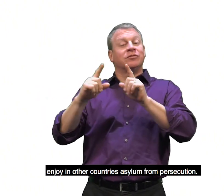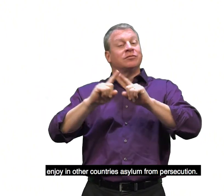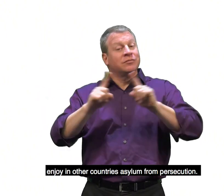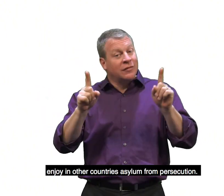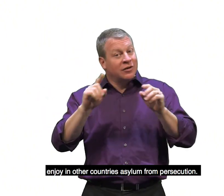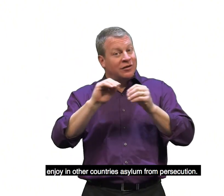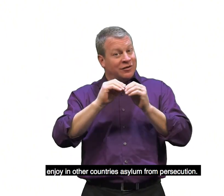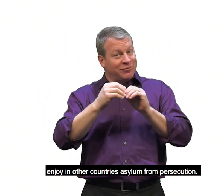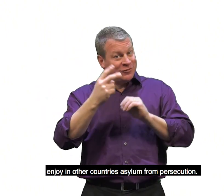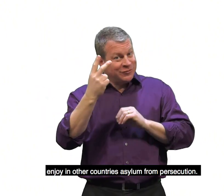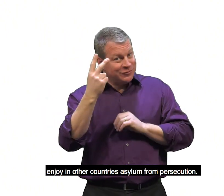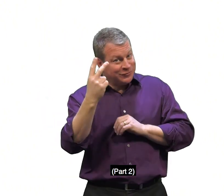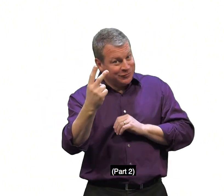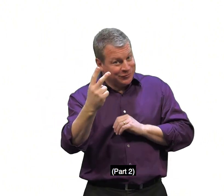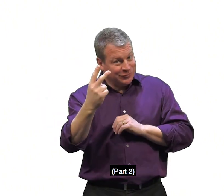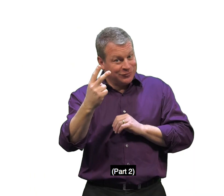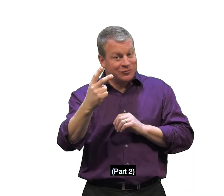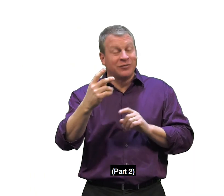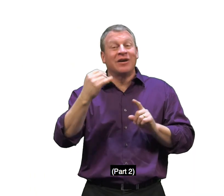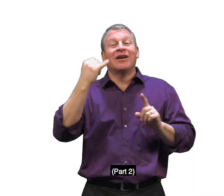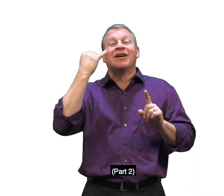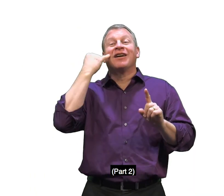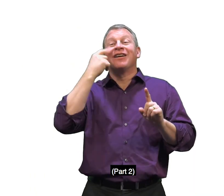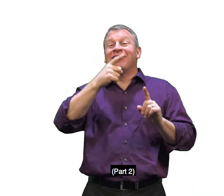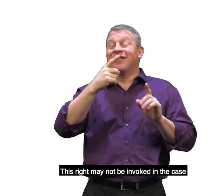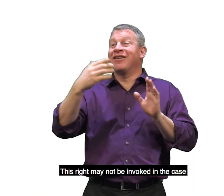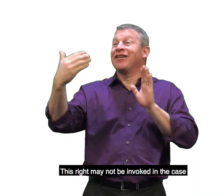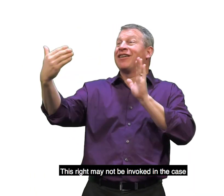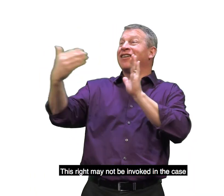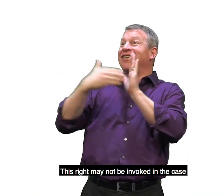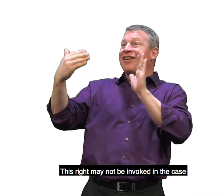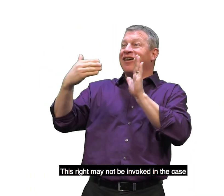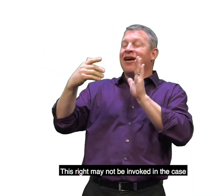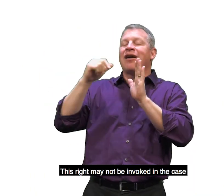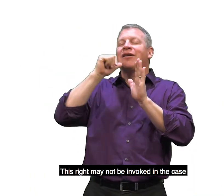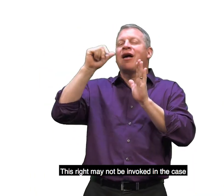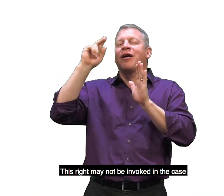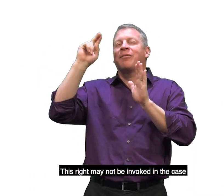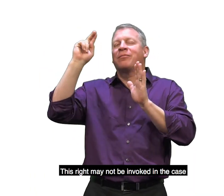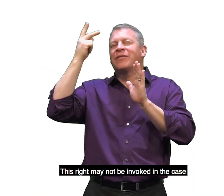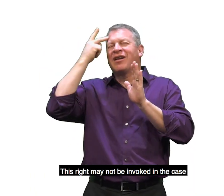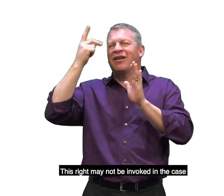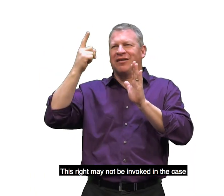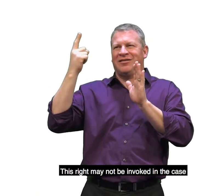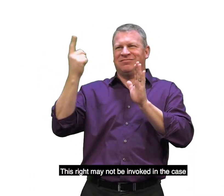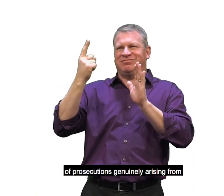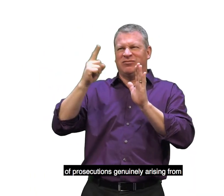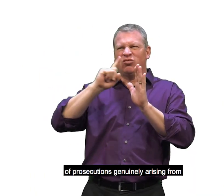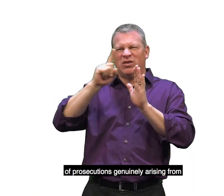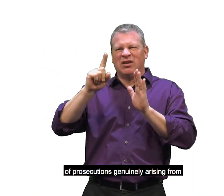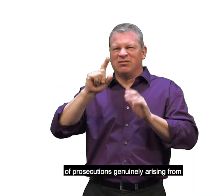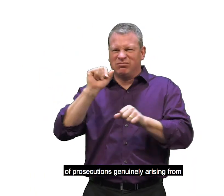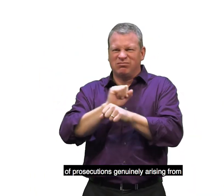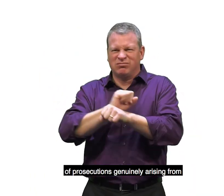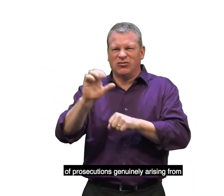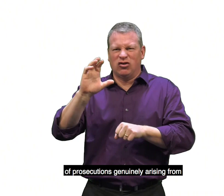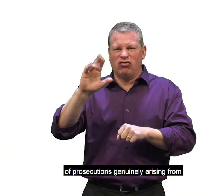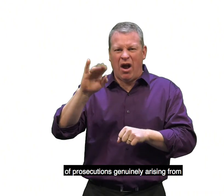from persecution. Part 2. This right may not be invoked in the case of prosecutions